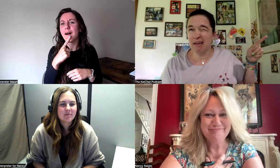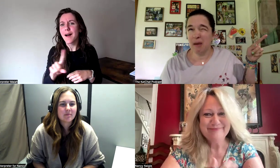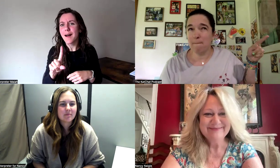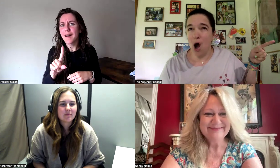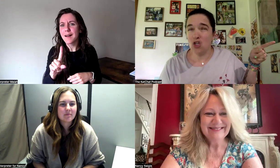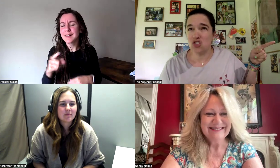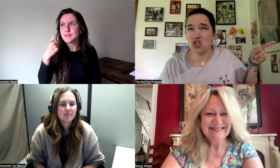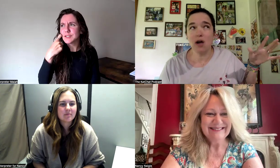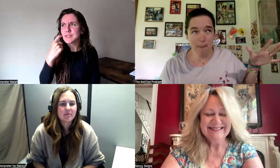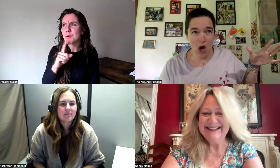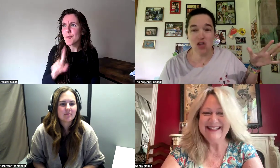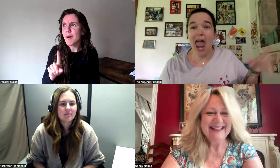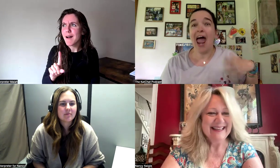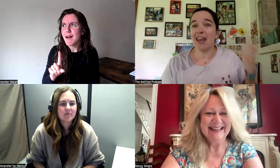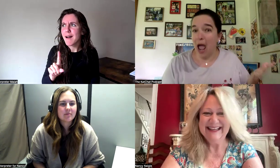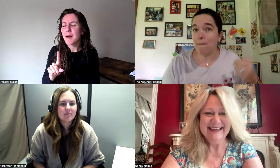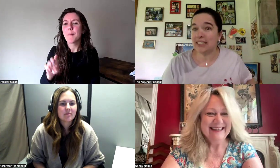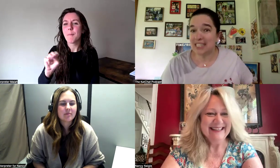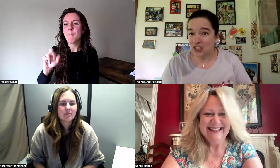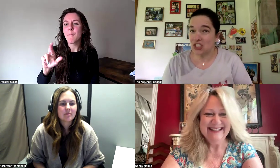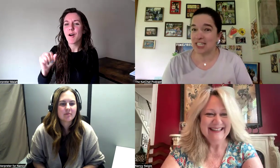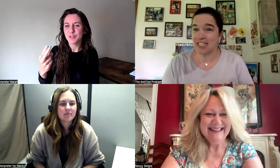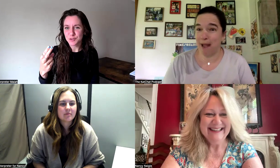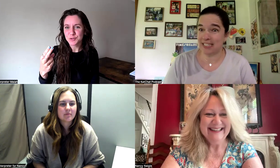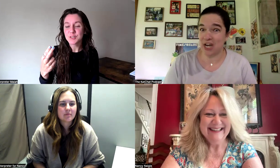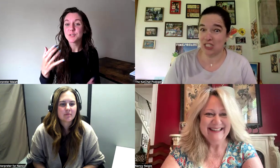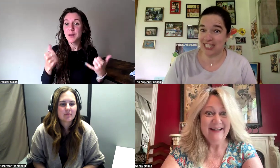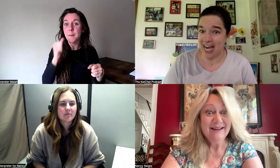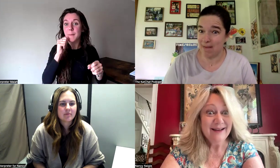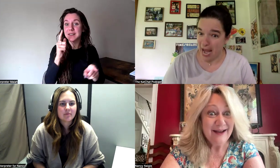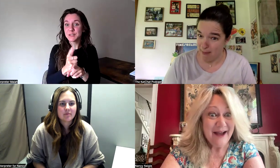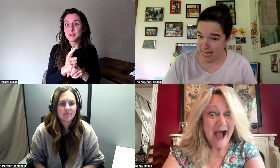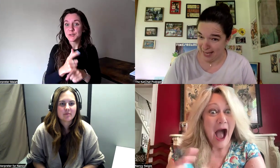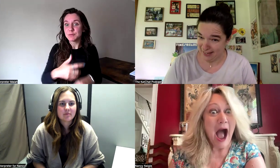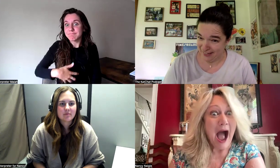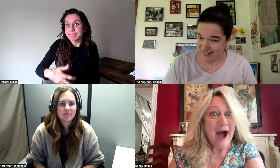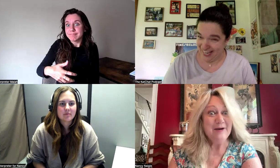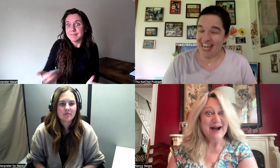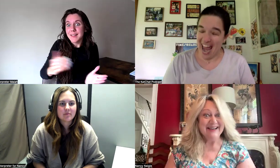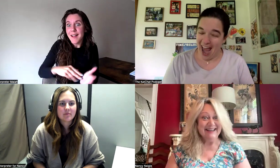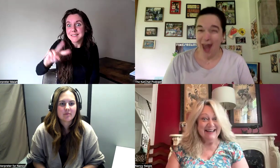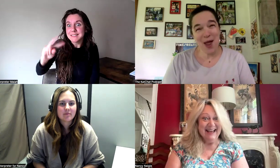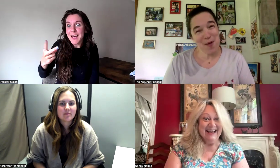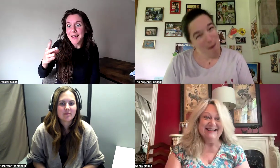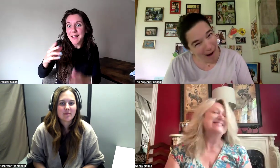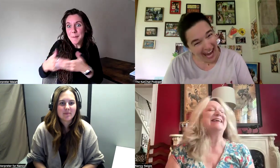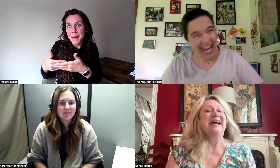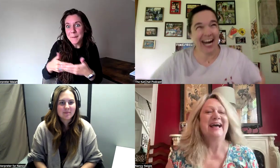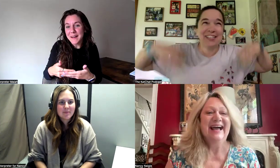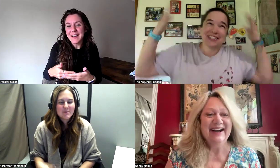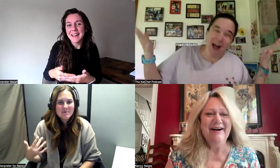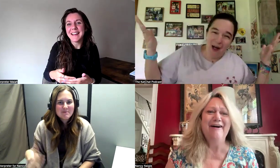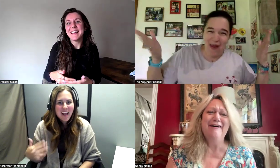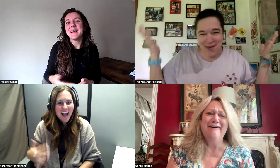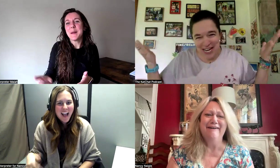in March, and now my sister is expecting her second baby. oh my Yeah, another goodness.